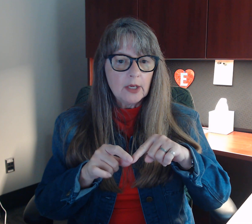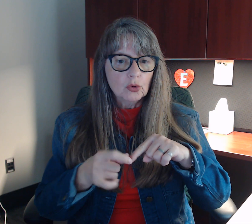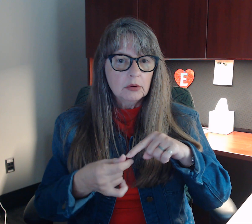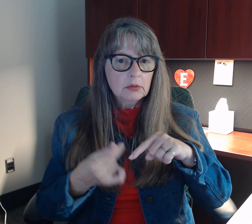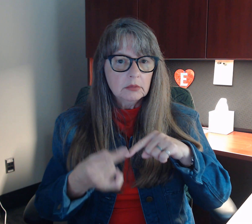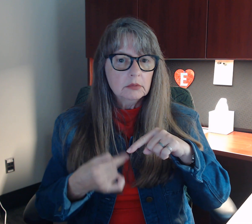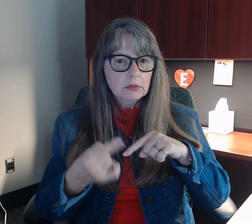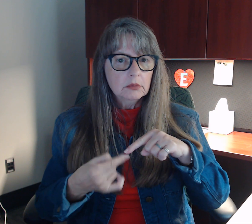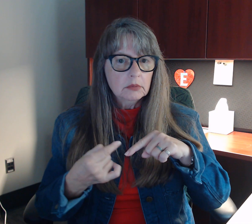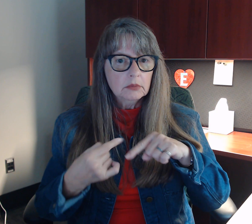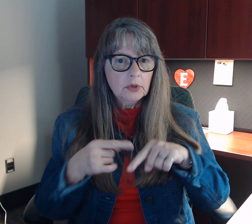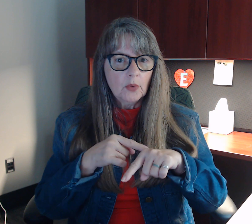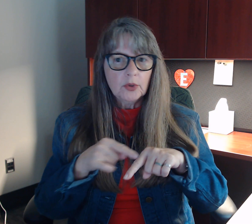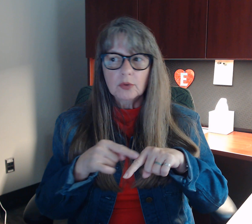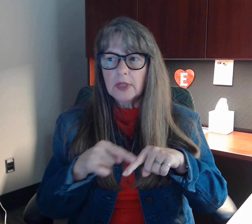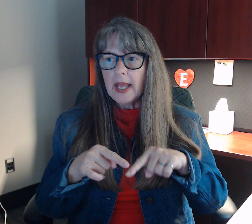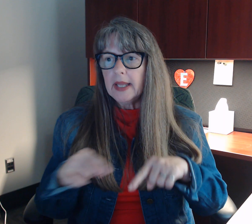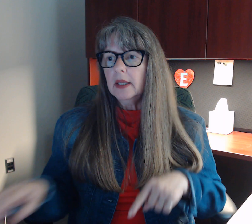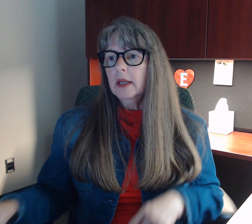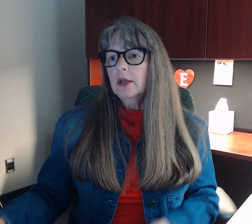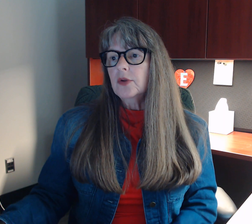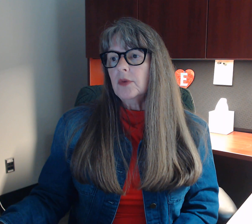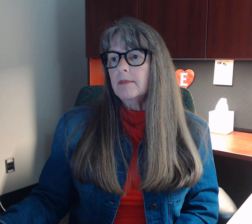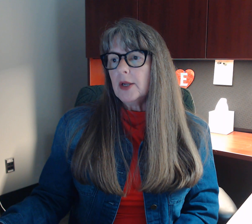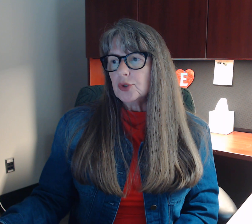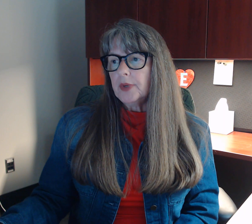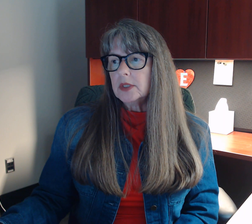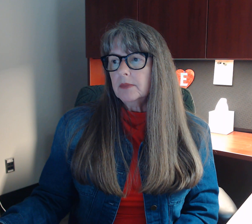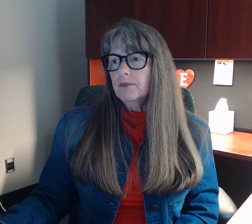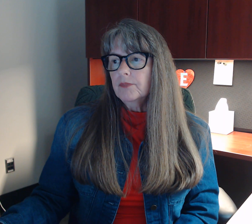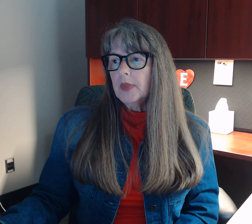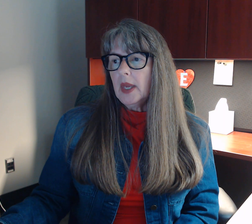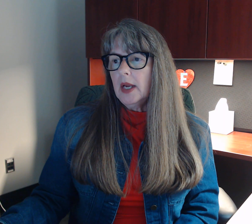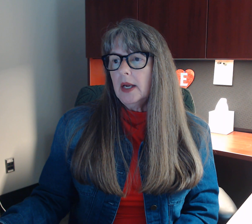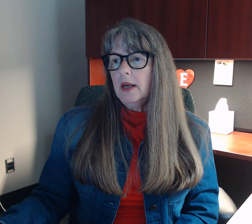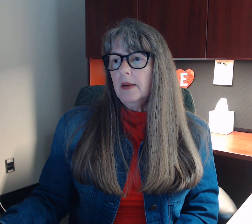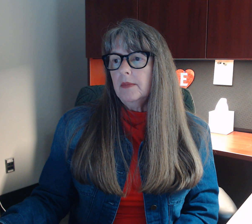ankle, and your leg. You have to measure it.